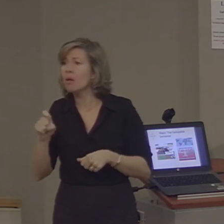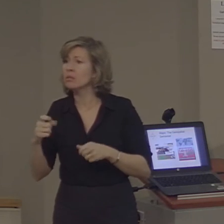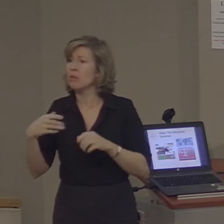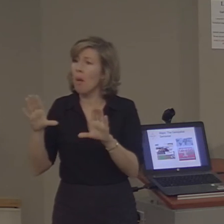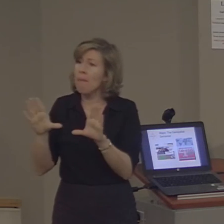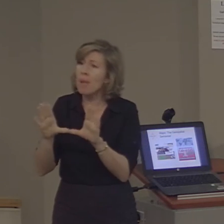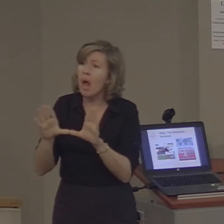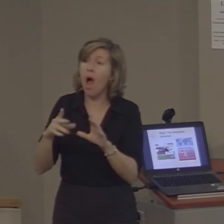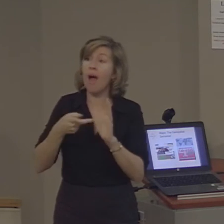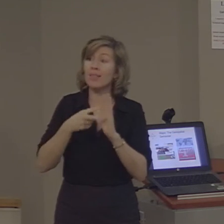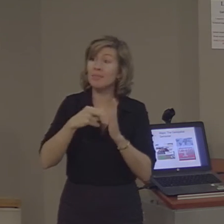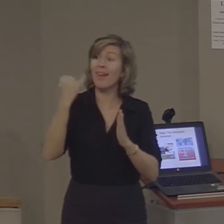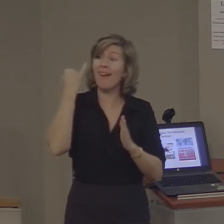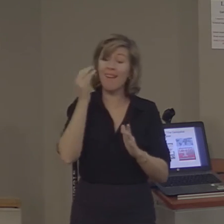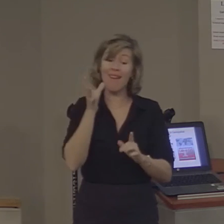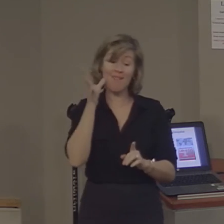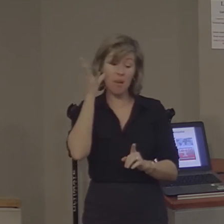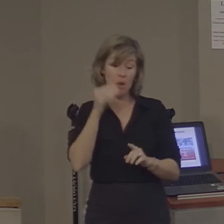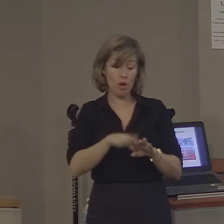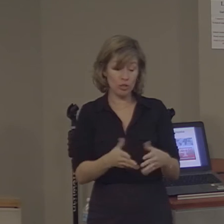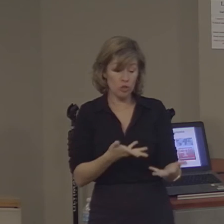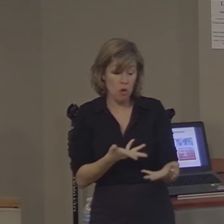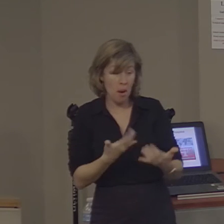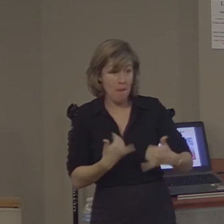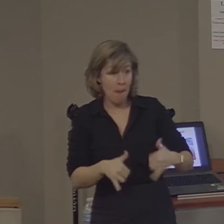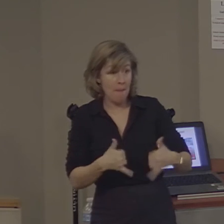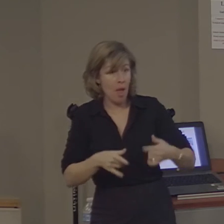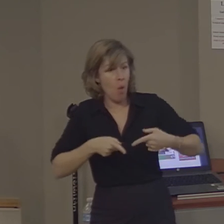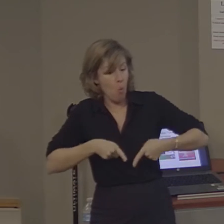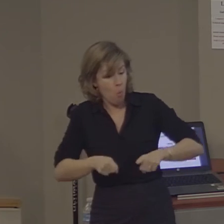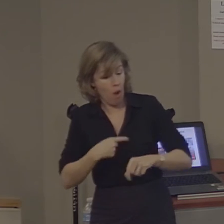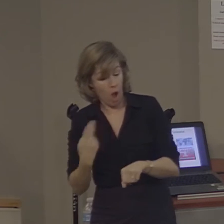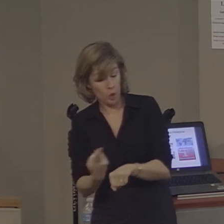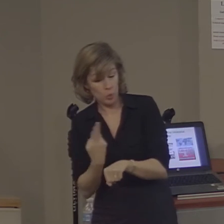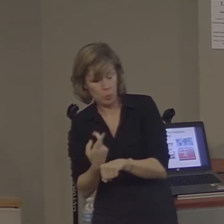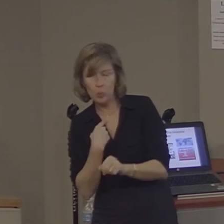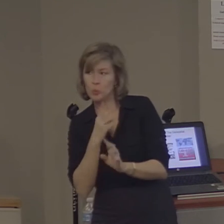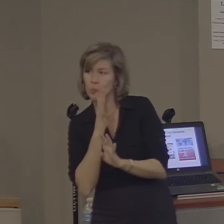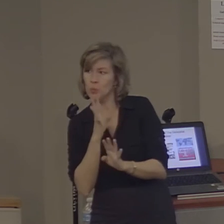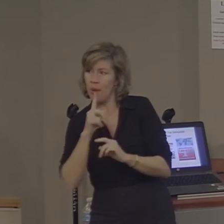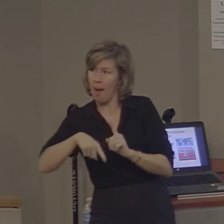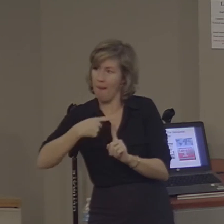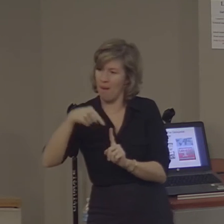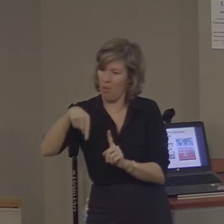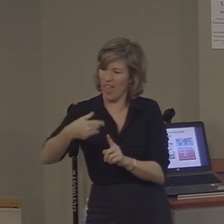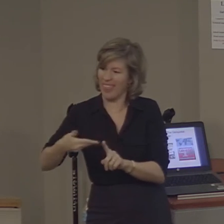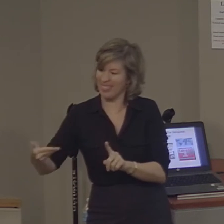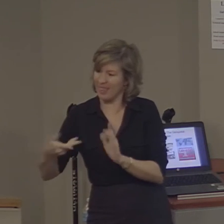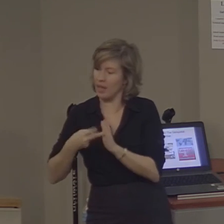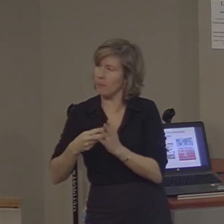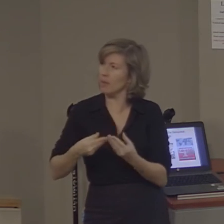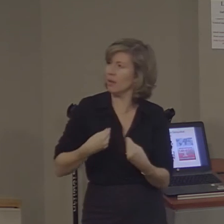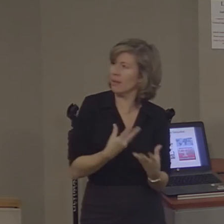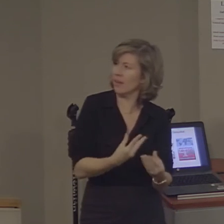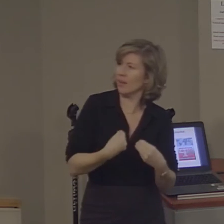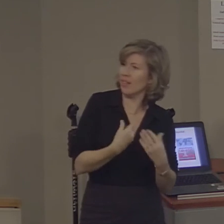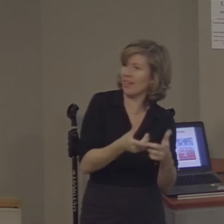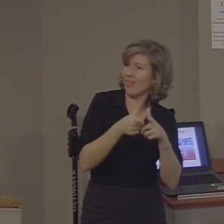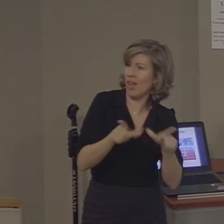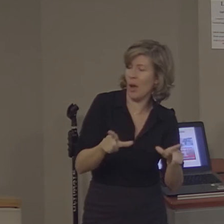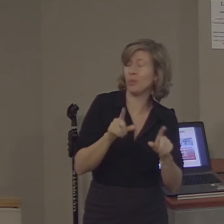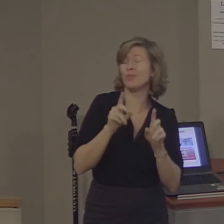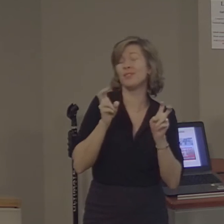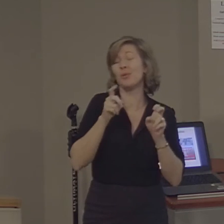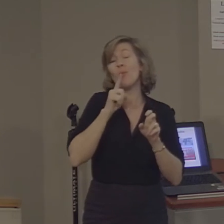you're using spatial language, you're giving them a good curriculum and that kind of thing. So for preschoolers, play is the